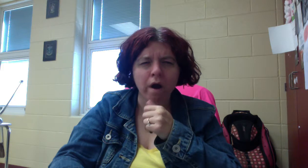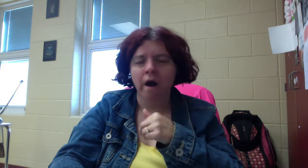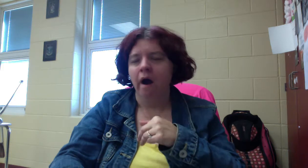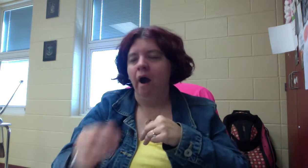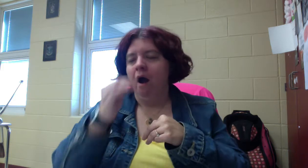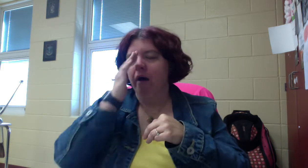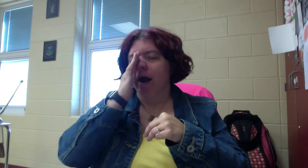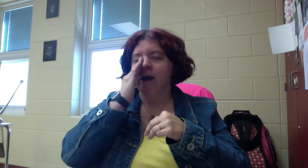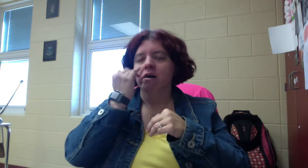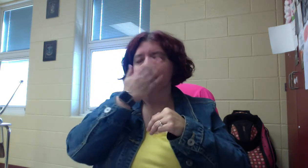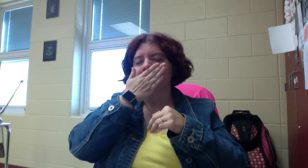Okay?